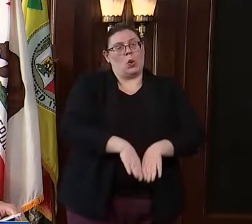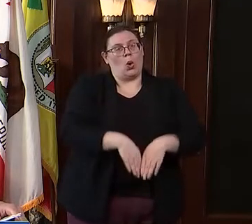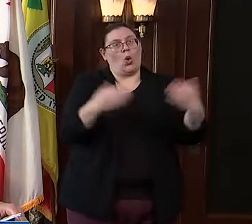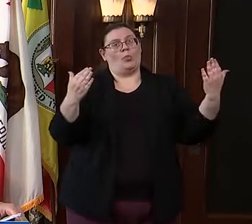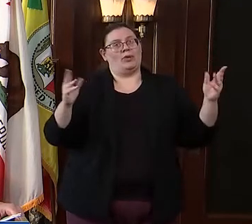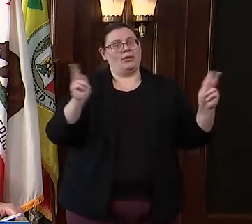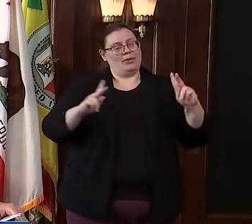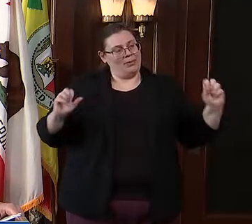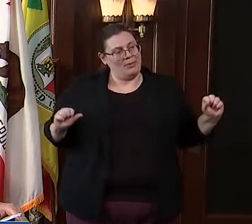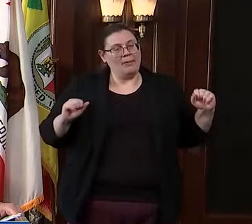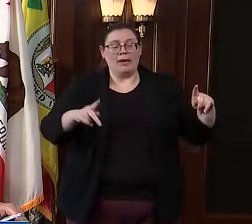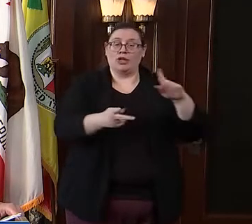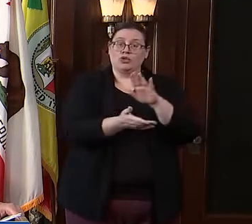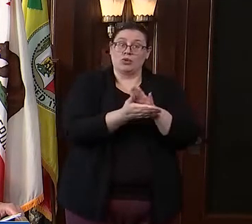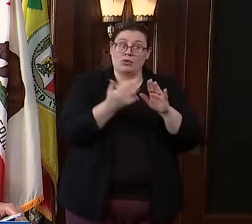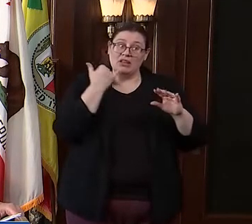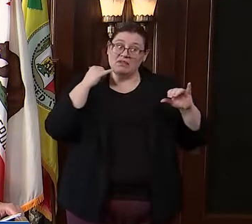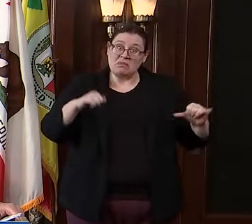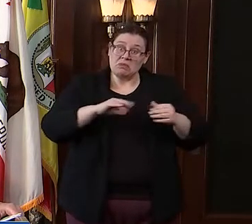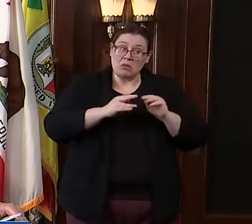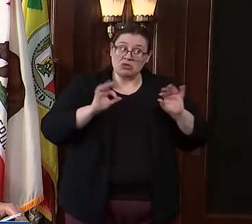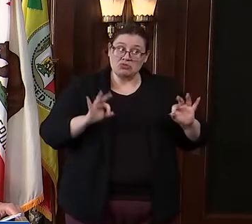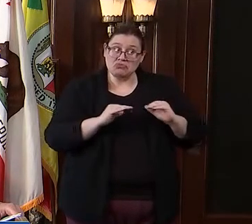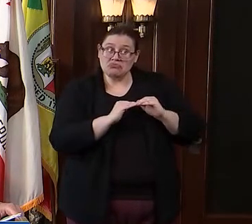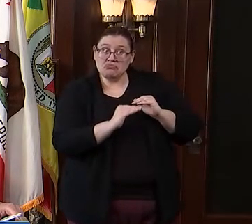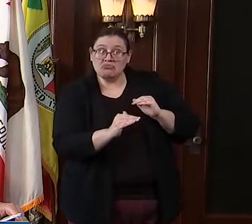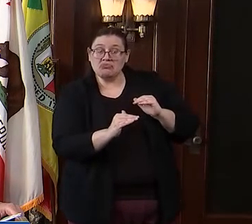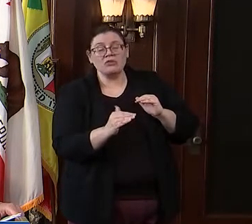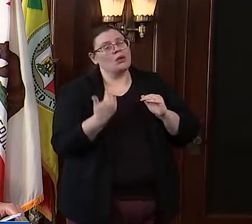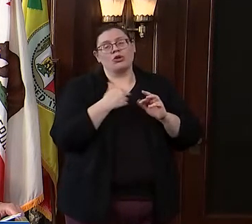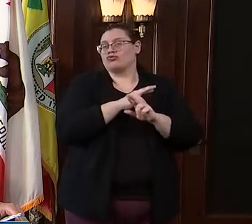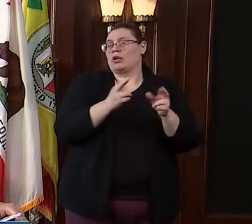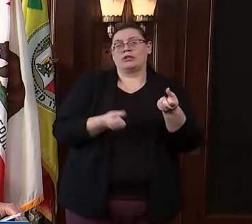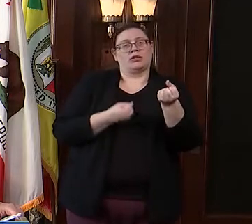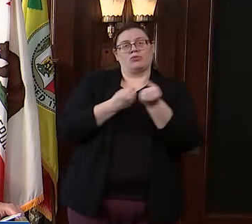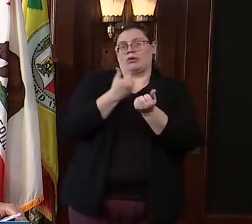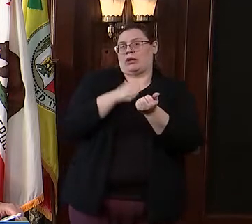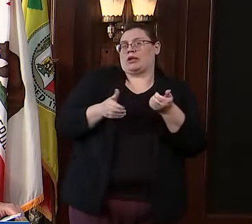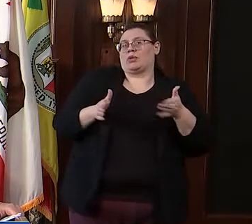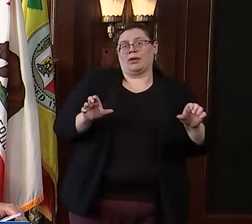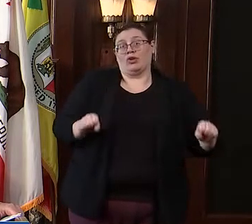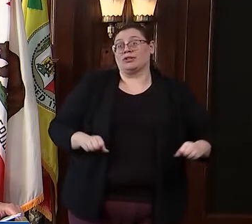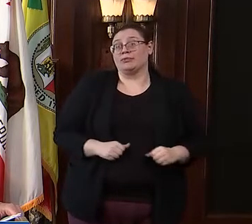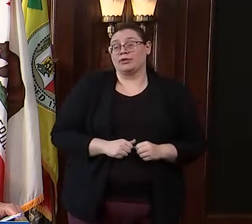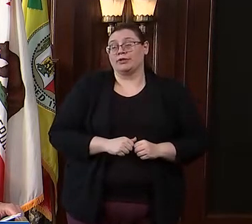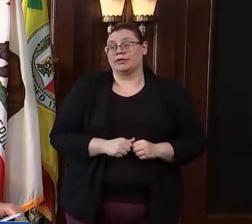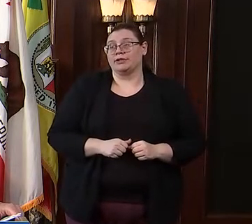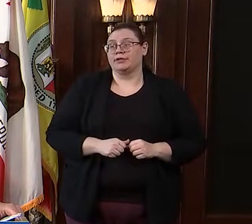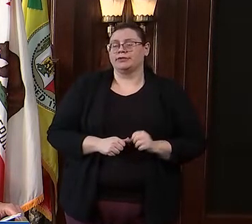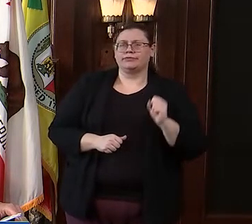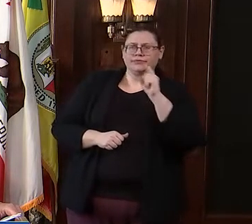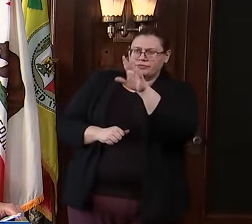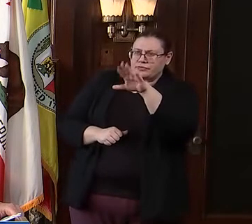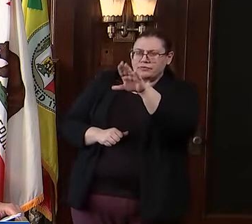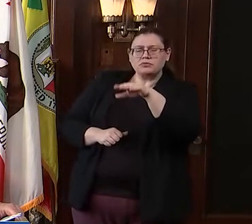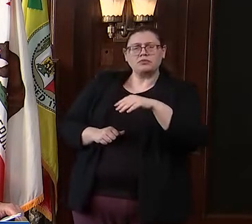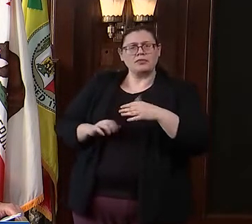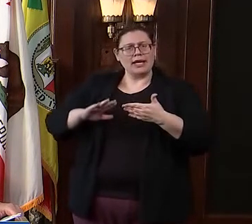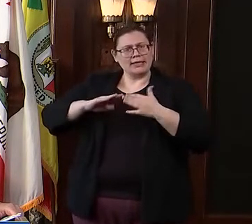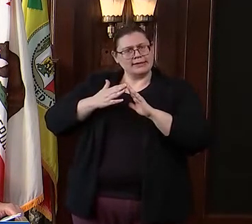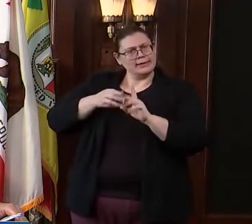back to school if our numbers hold, and we are here to help in any way they need. Thank you. Does the city have any